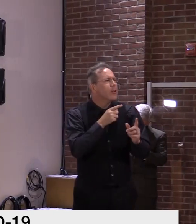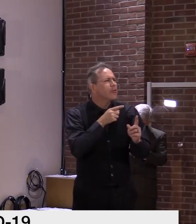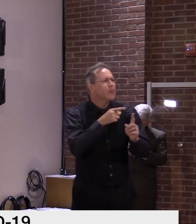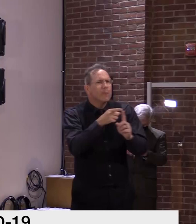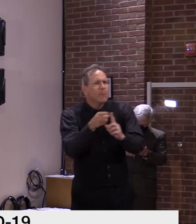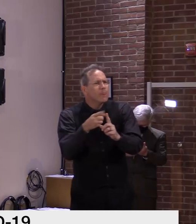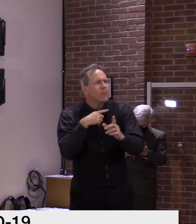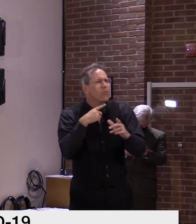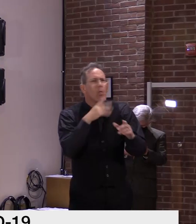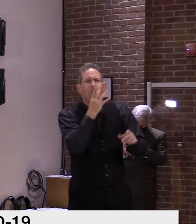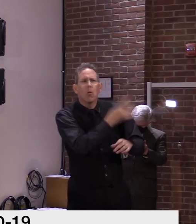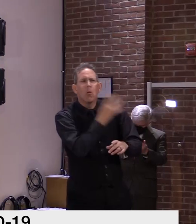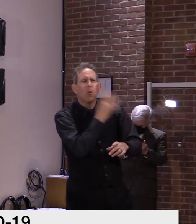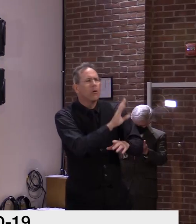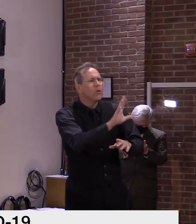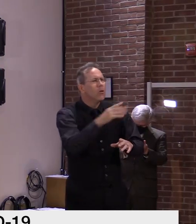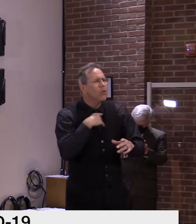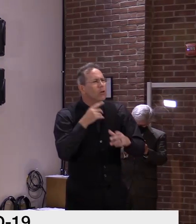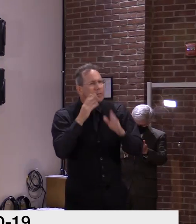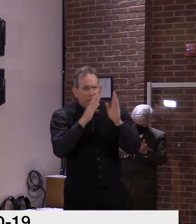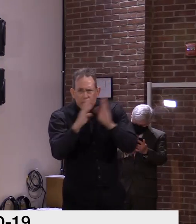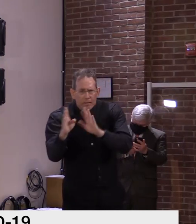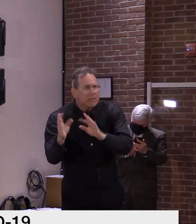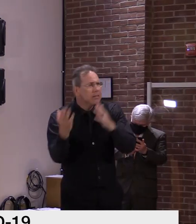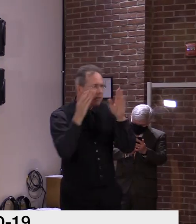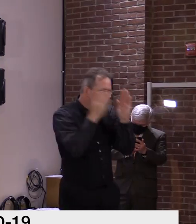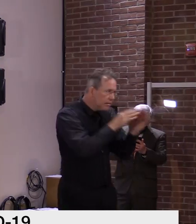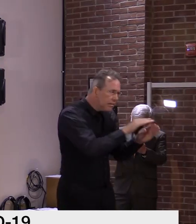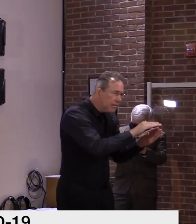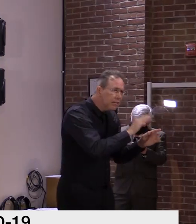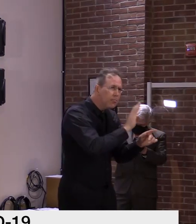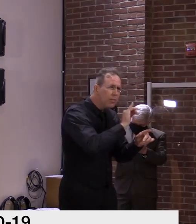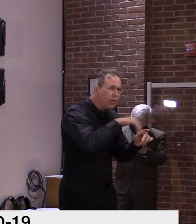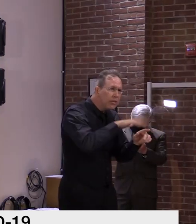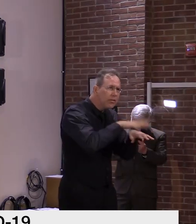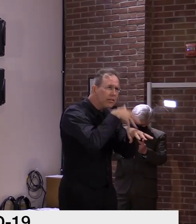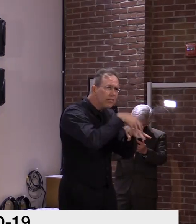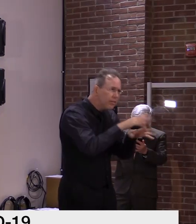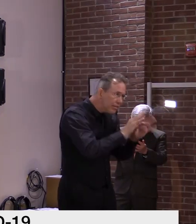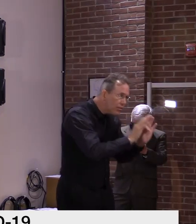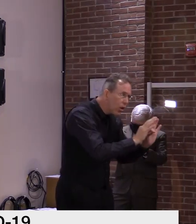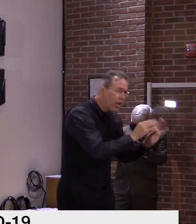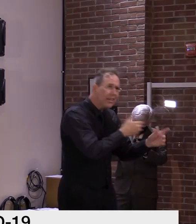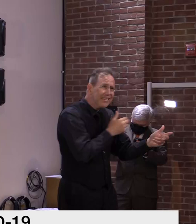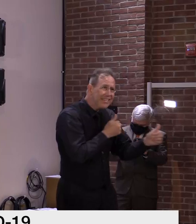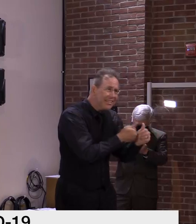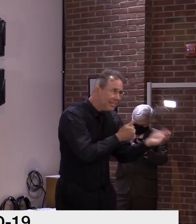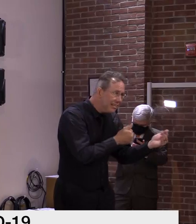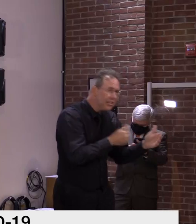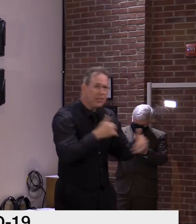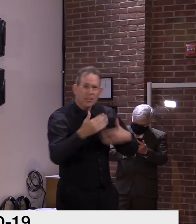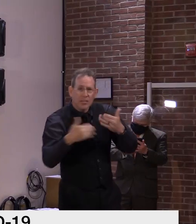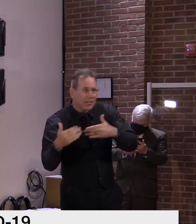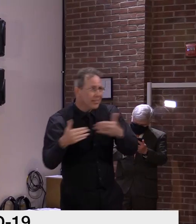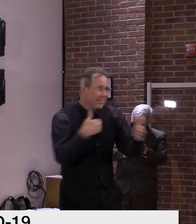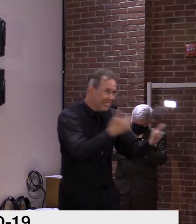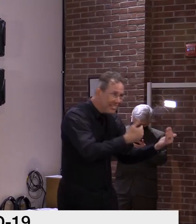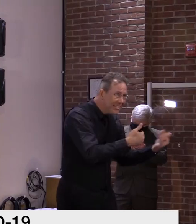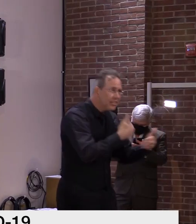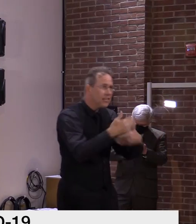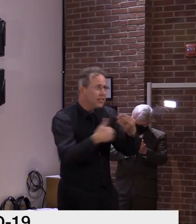progress as we looked at data all along. As you see, we've been accumulating the data